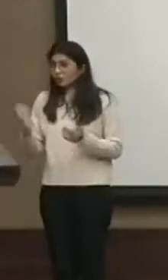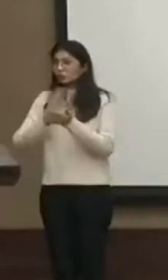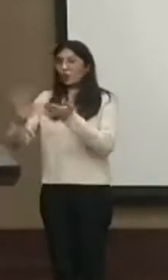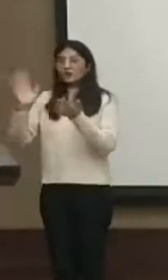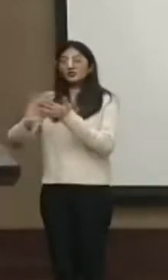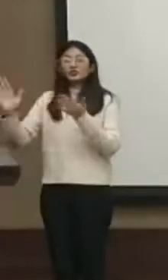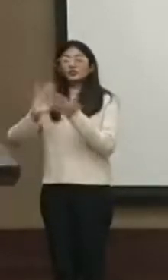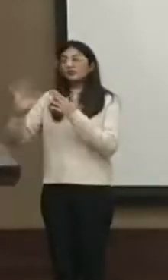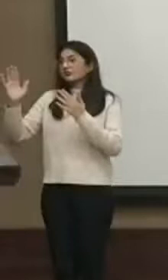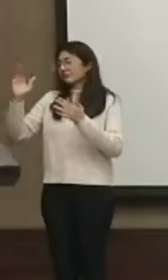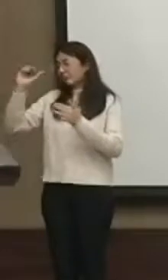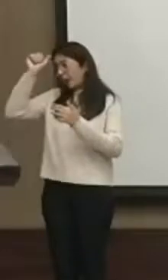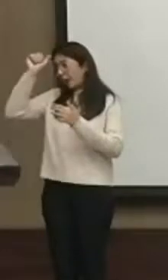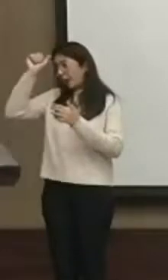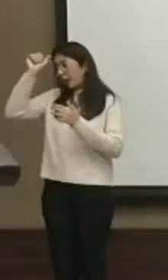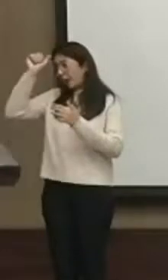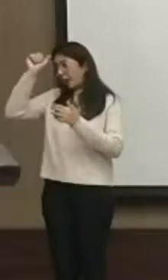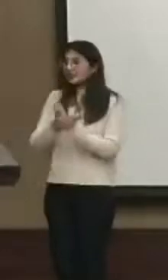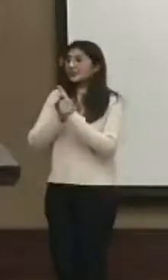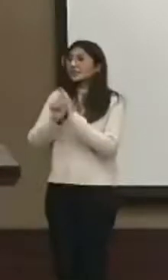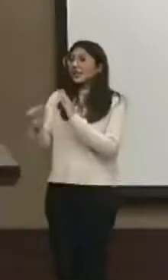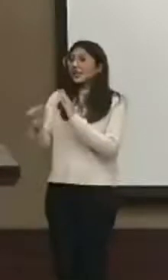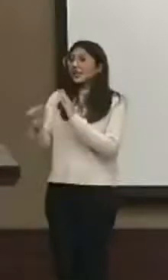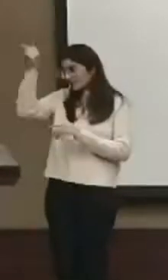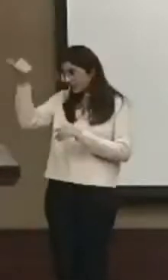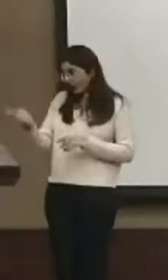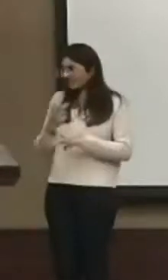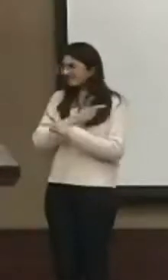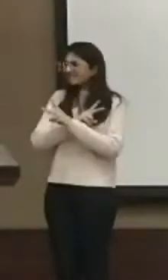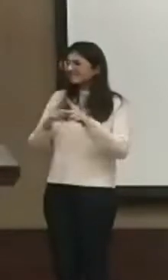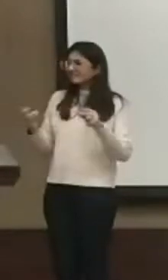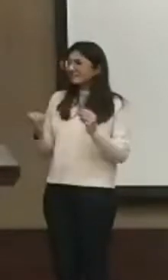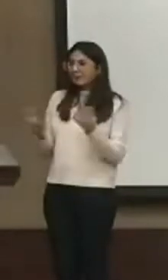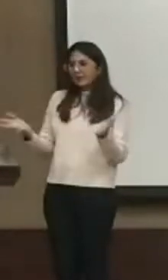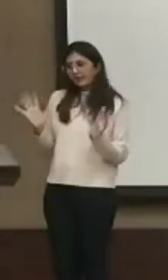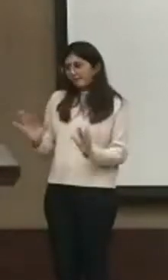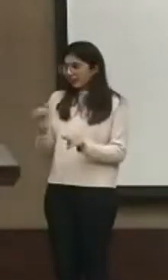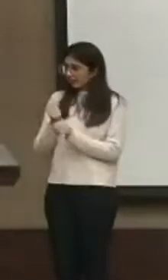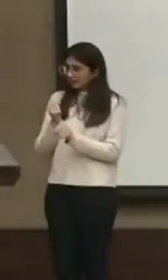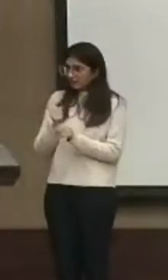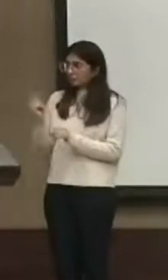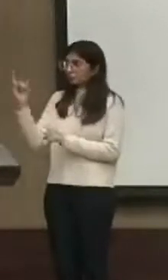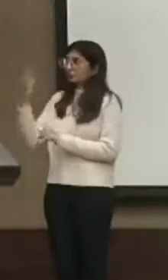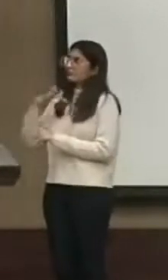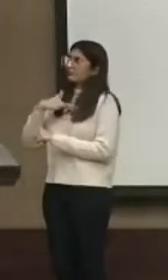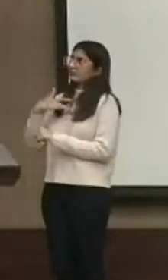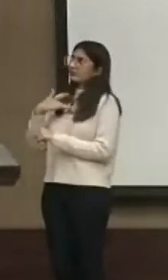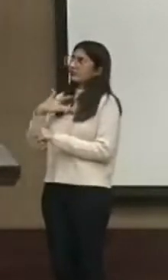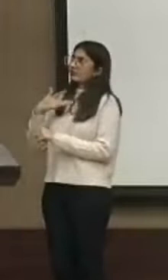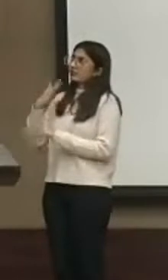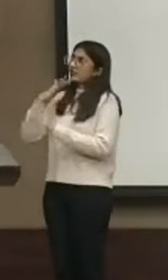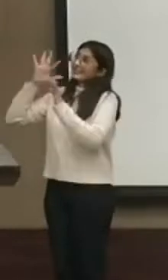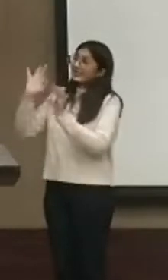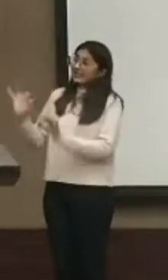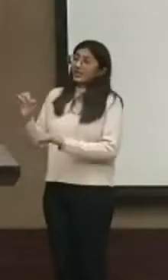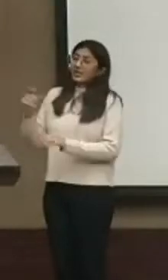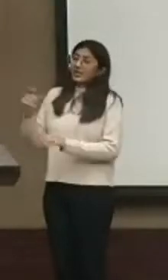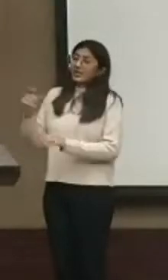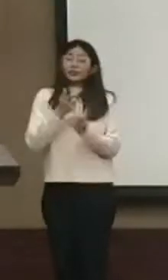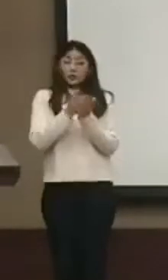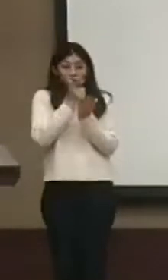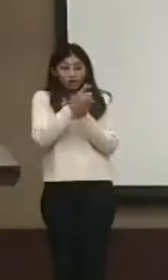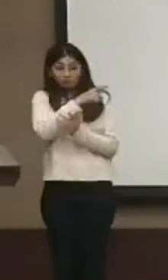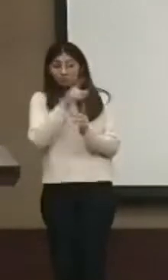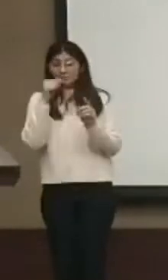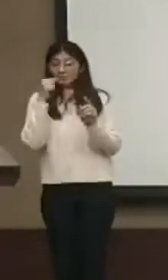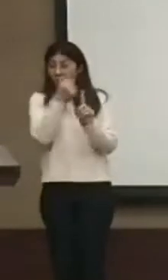Bharat, Skill India, and the various other programs of the government, do they actually reach the rural